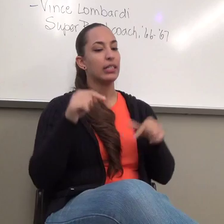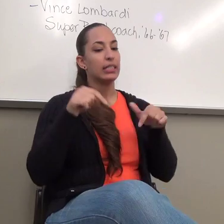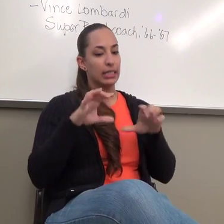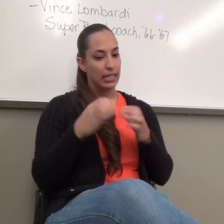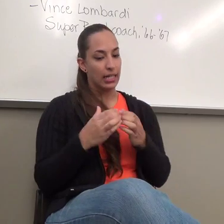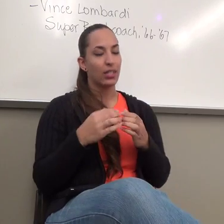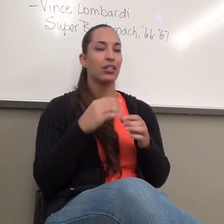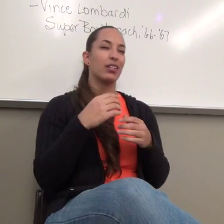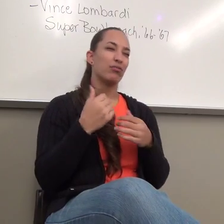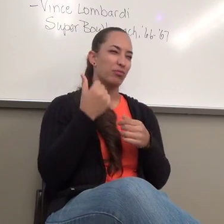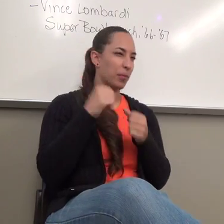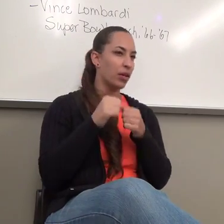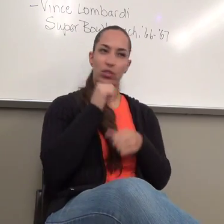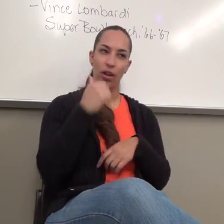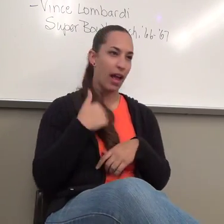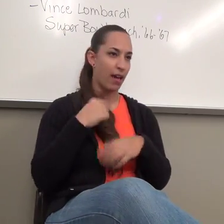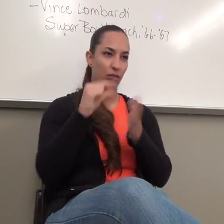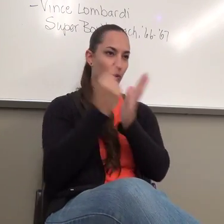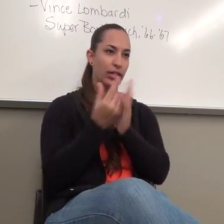grades online because I don't,